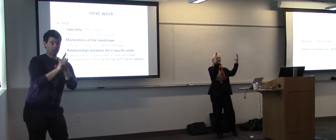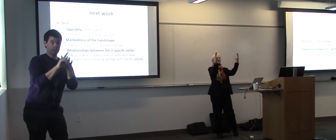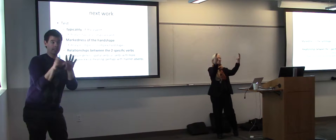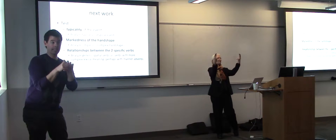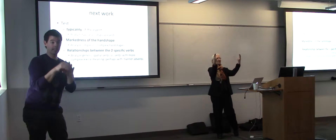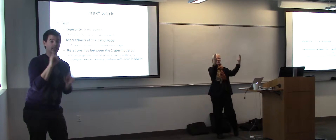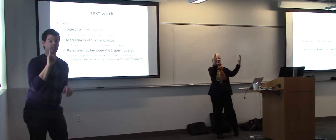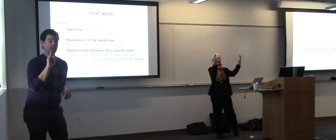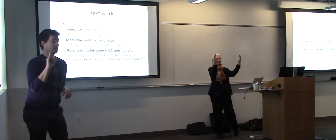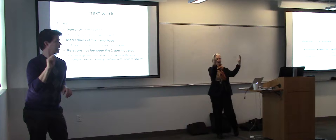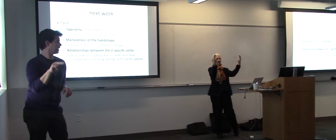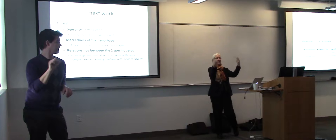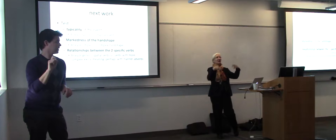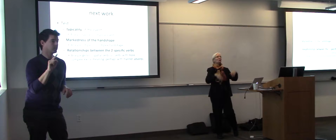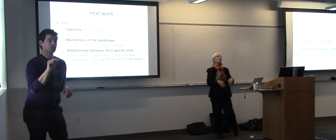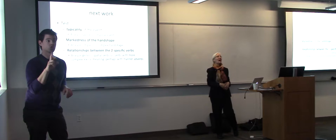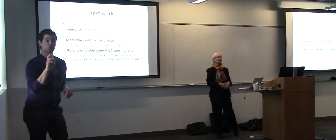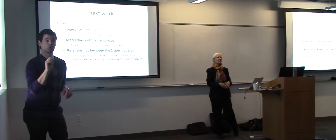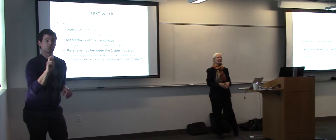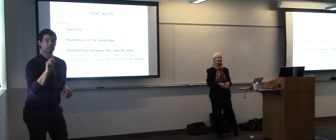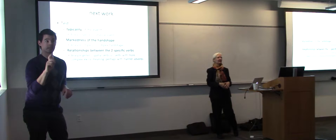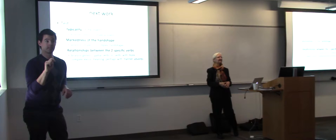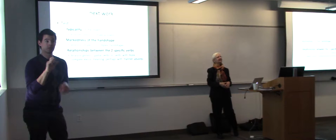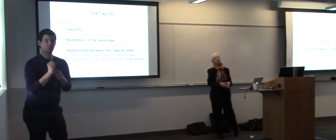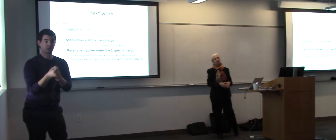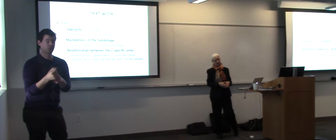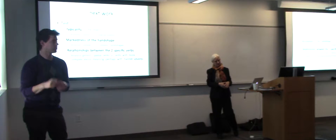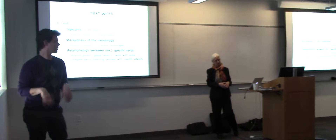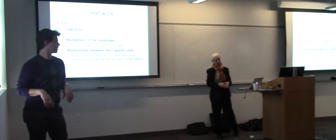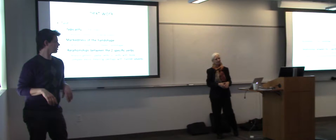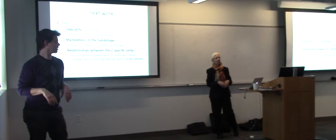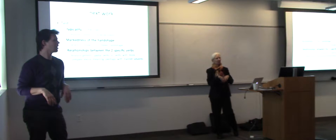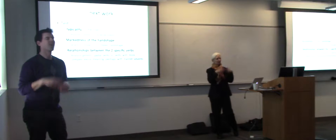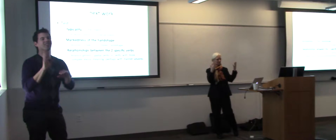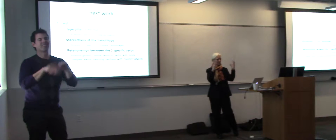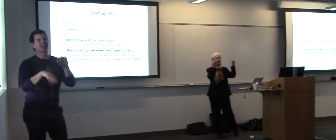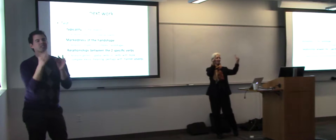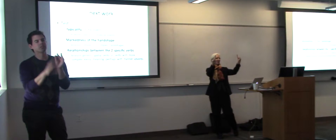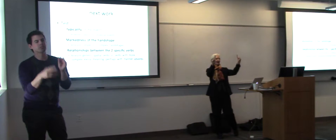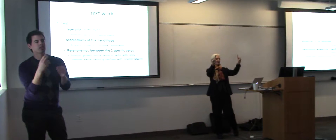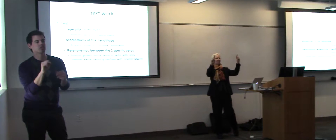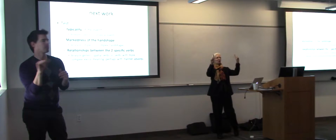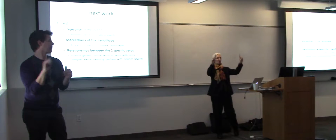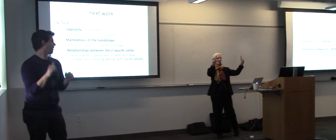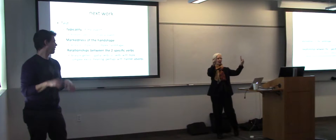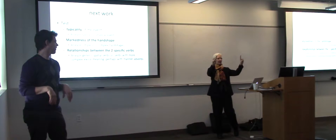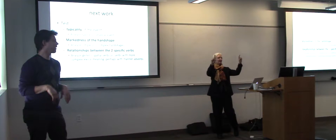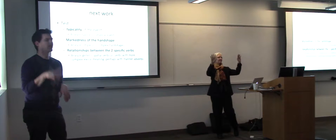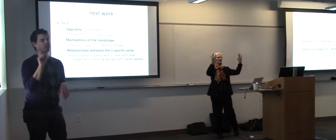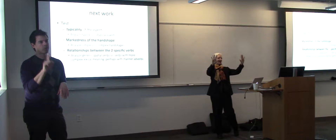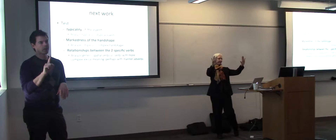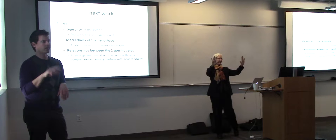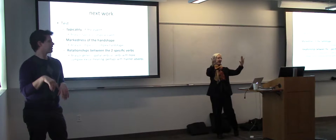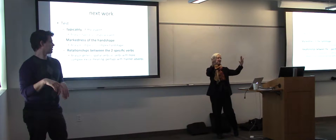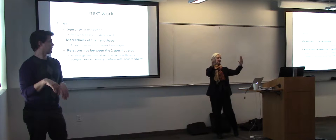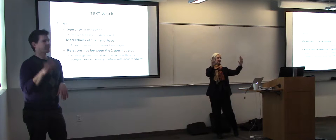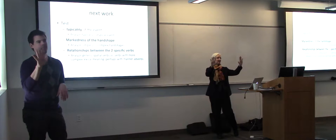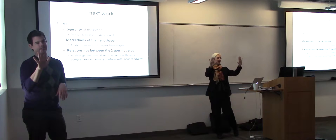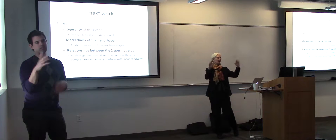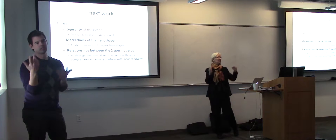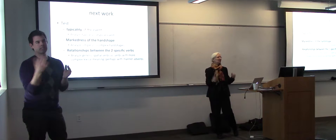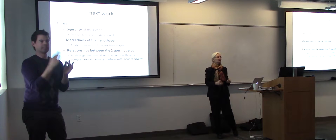a 2-fingered handshake, rather than a simple handshake, which simple handshakes are 1 and